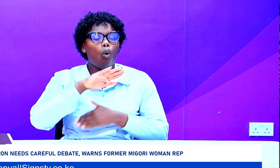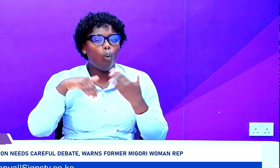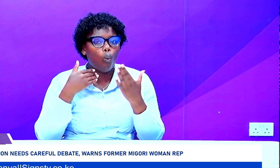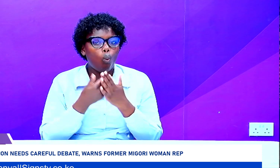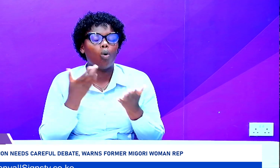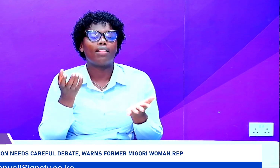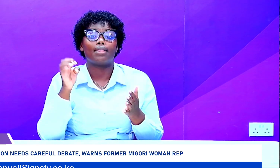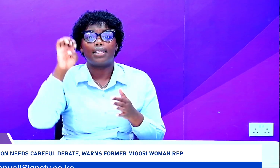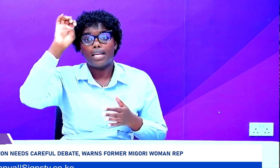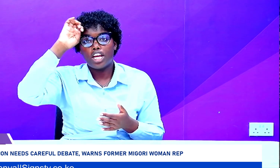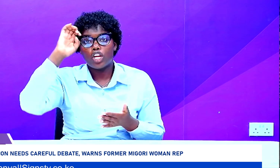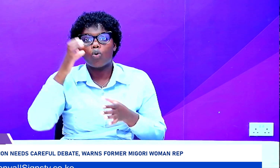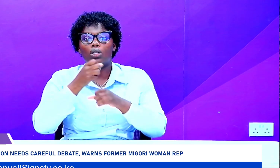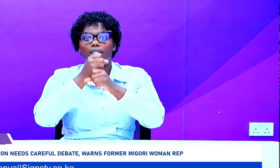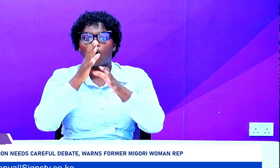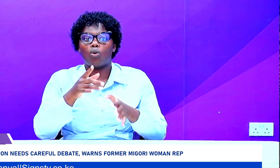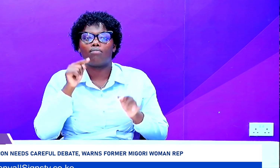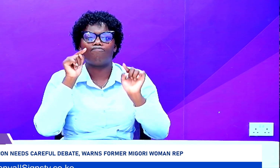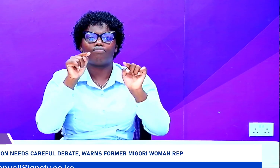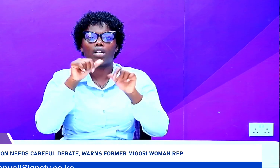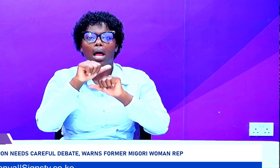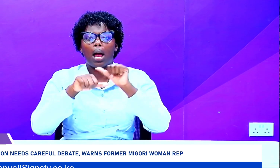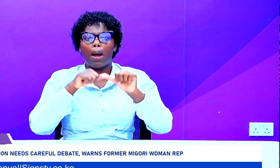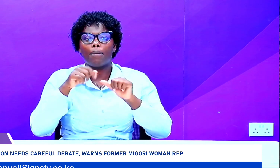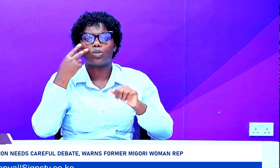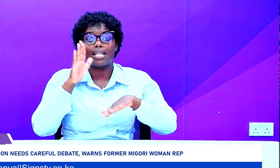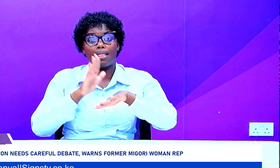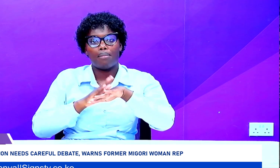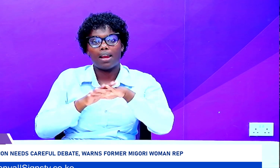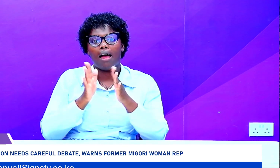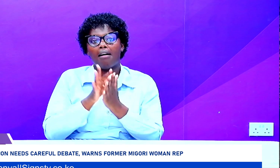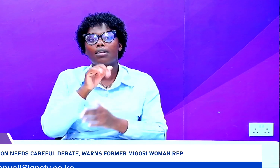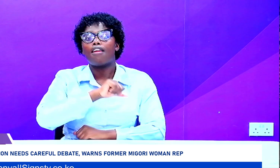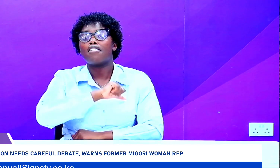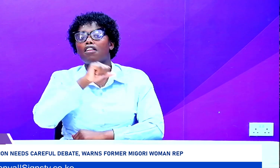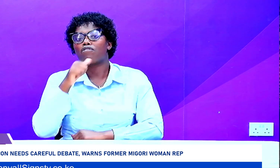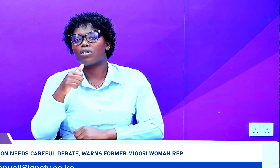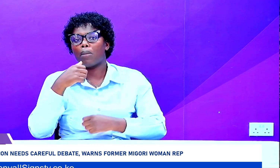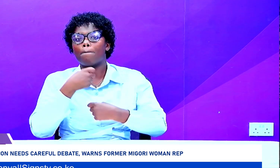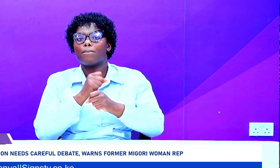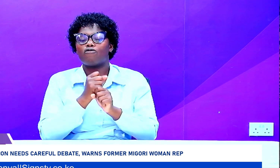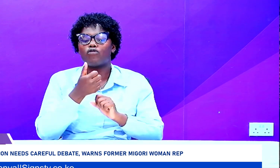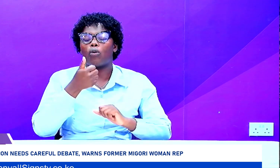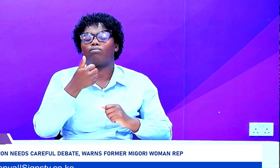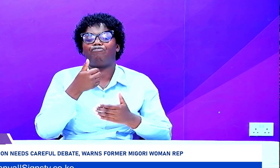to and education stakeholders to critically weigh the merits